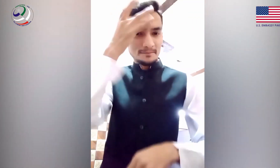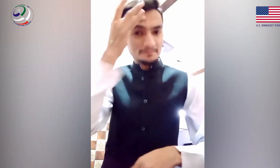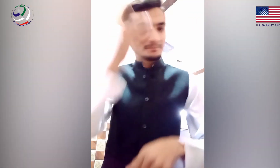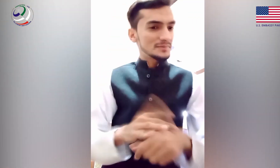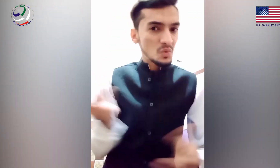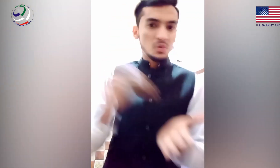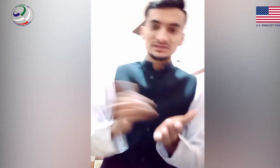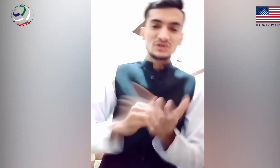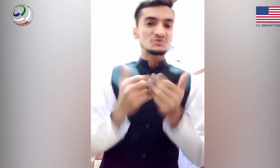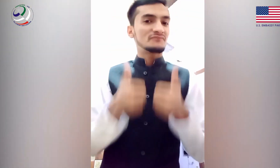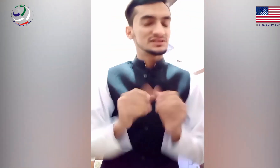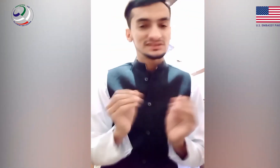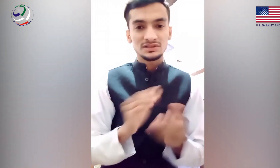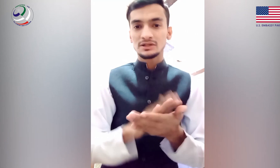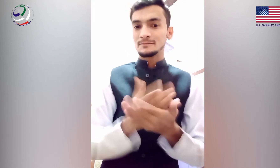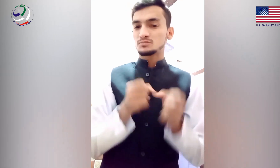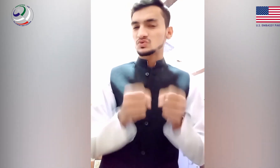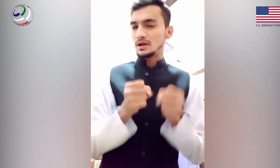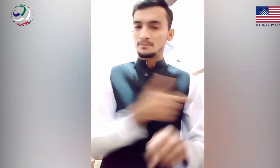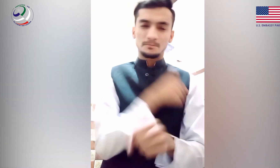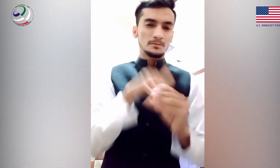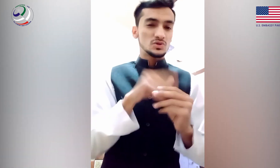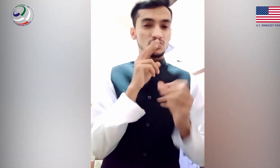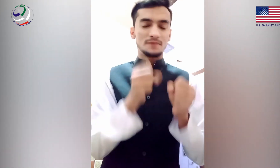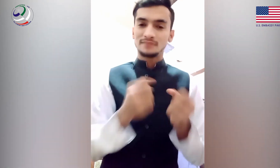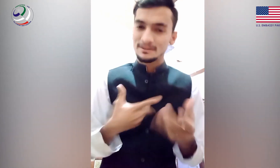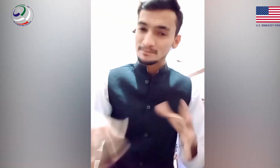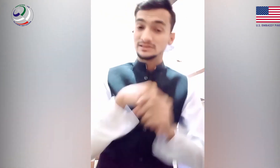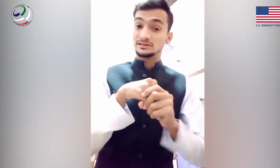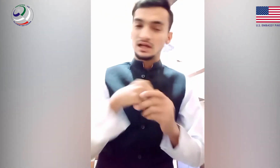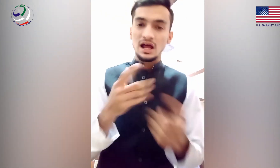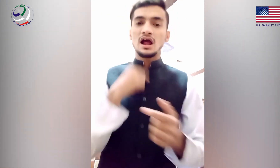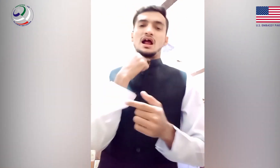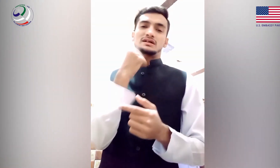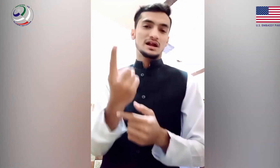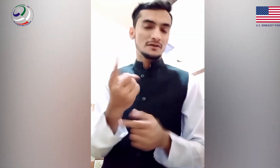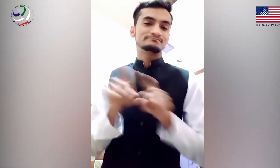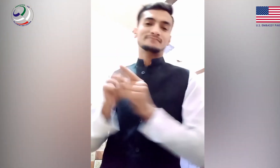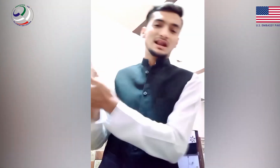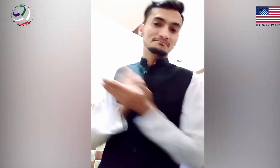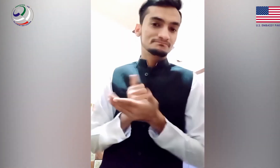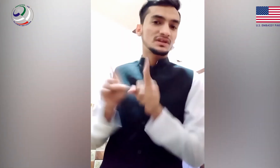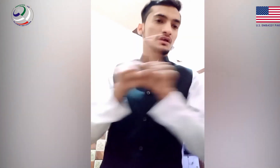when I went home, I took the medicine and it didn't help me. So I went to the doctor again with my